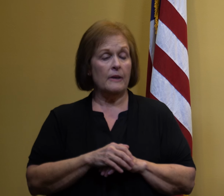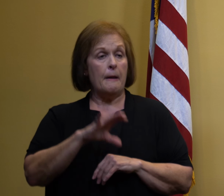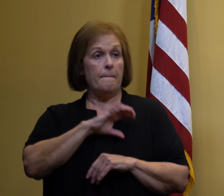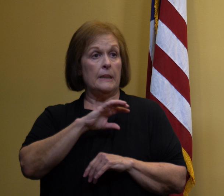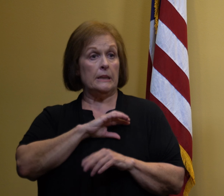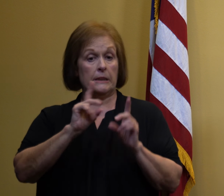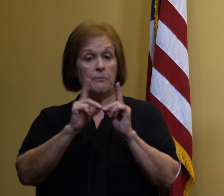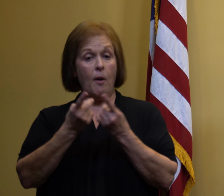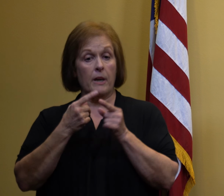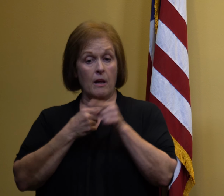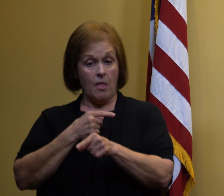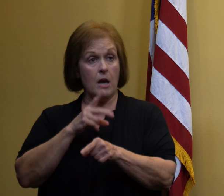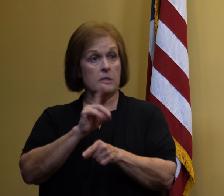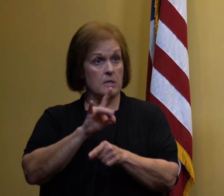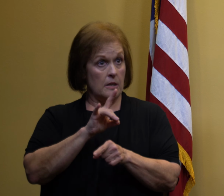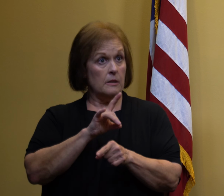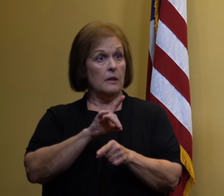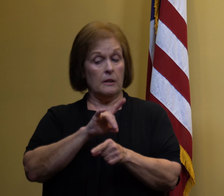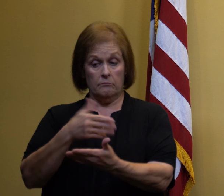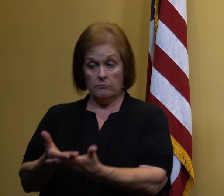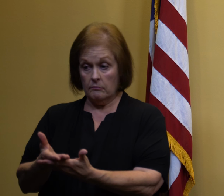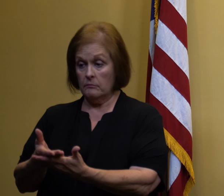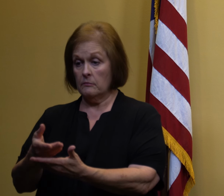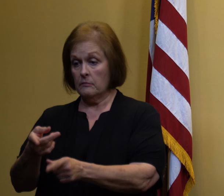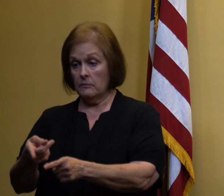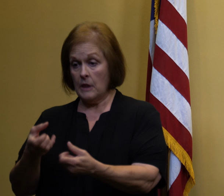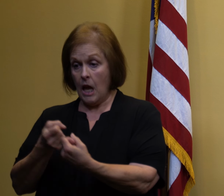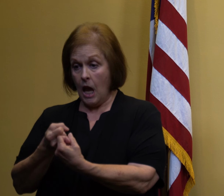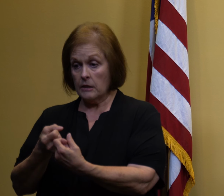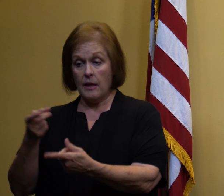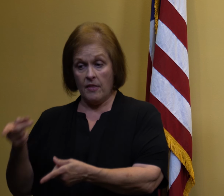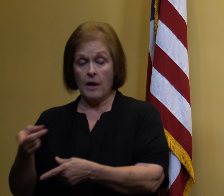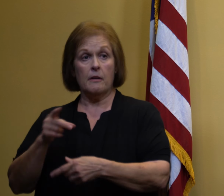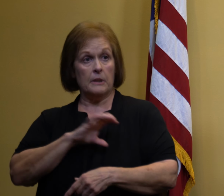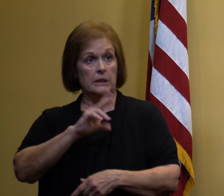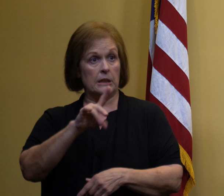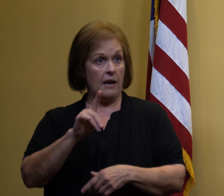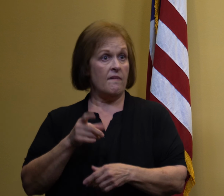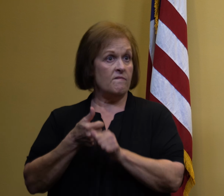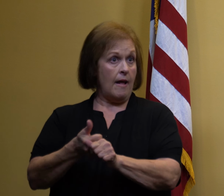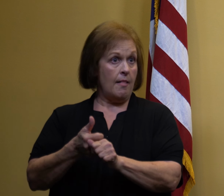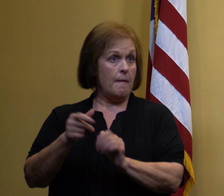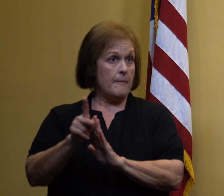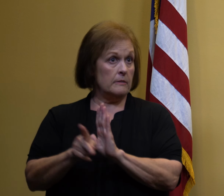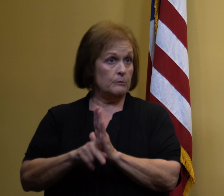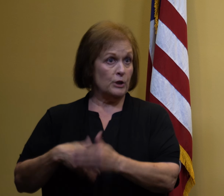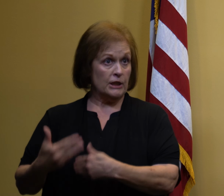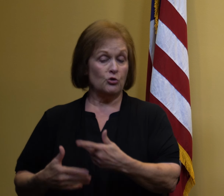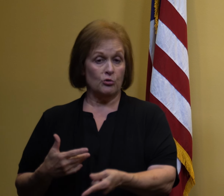officers that responded to that incident responded according to policy and procedure. And as a result of